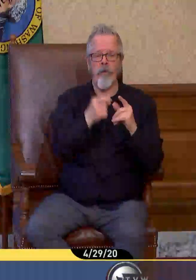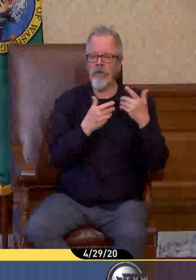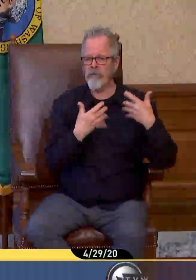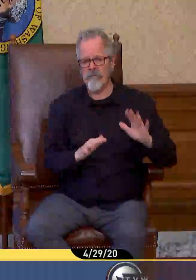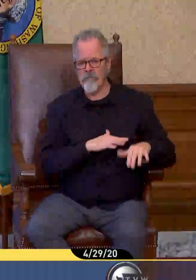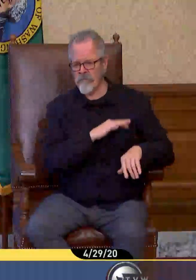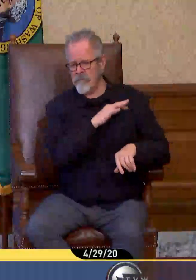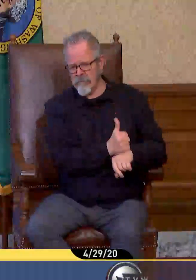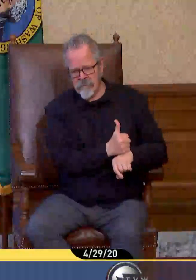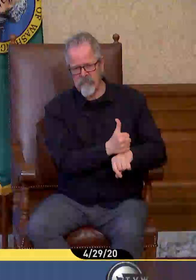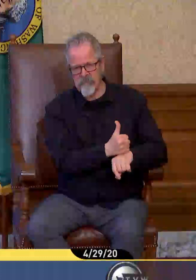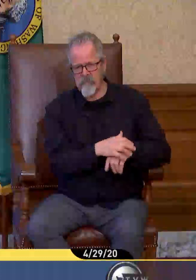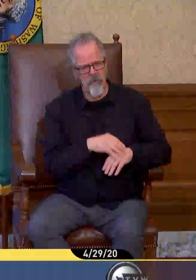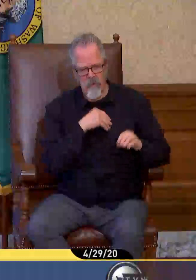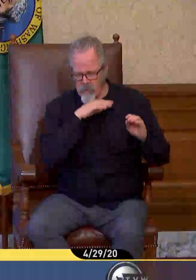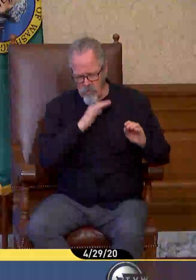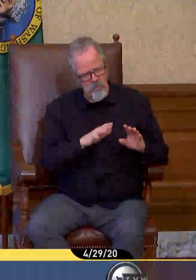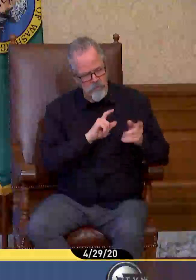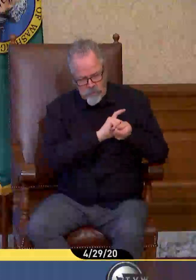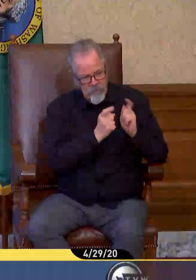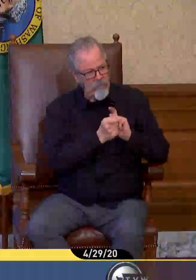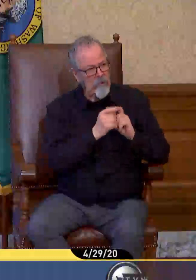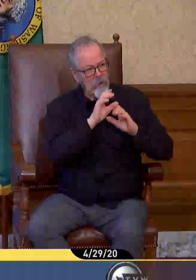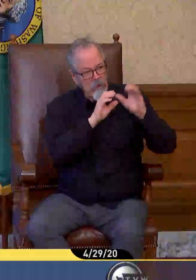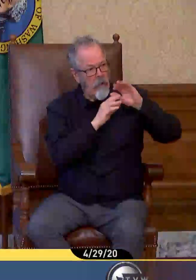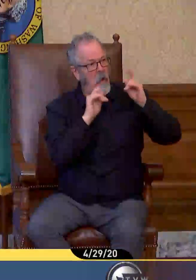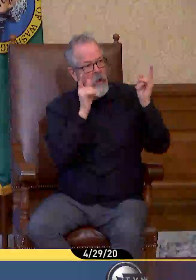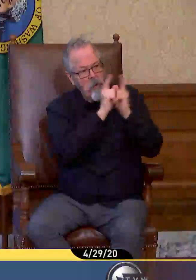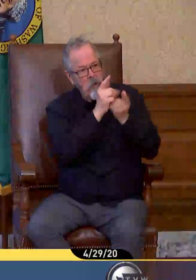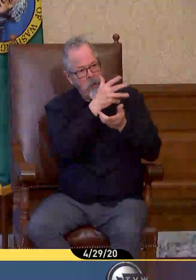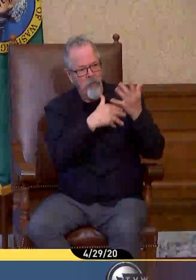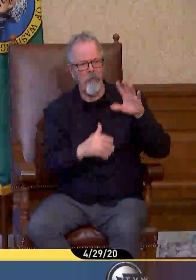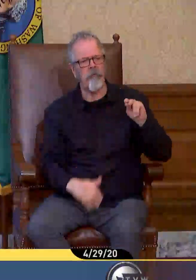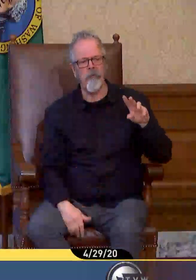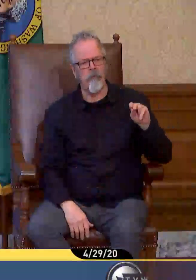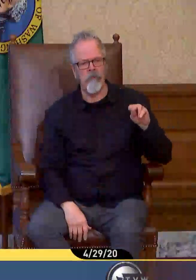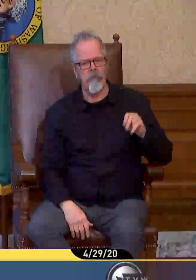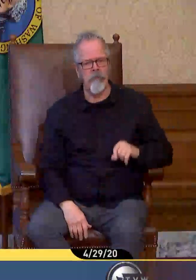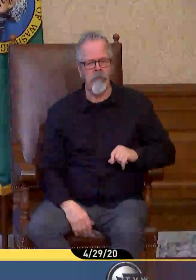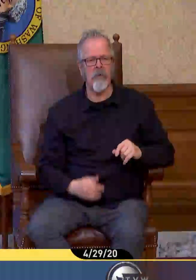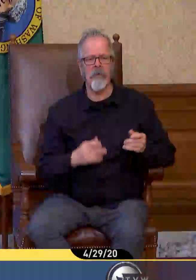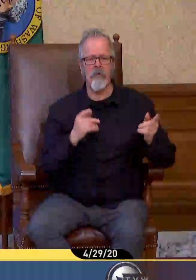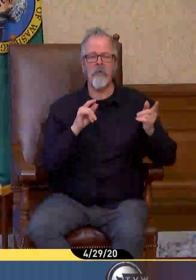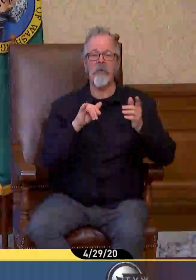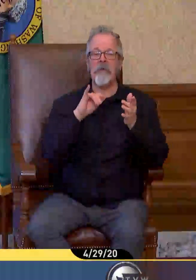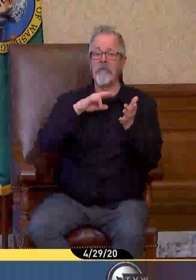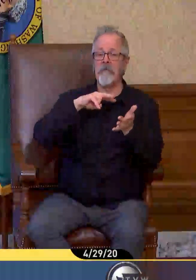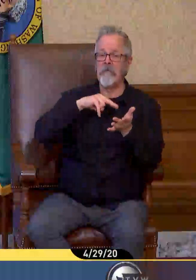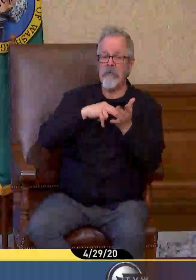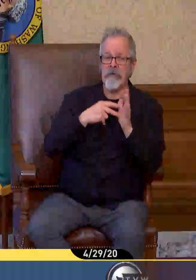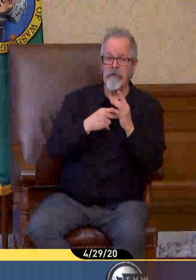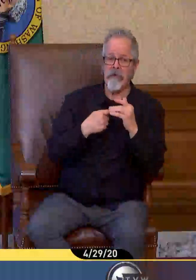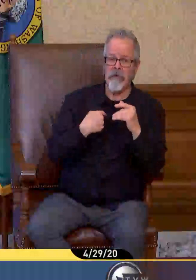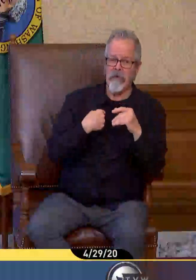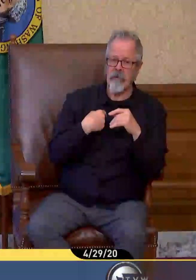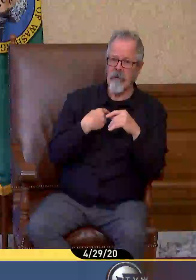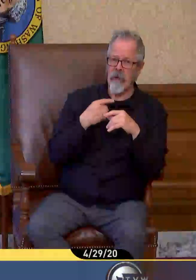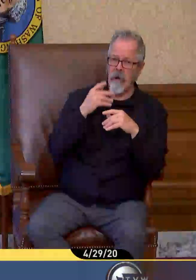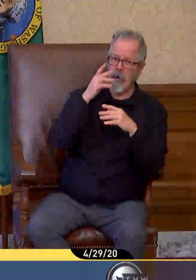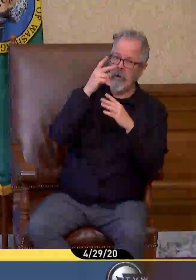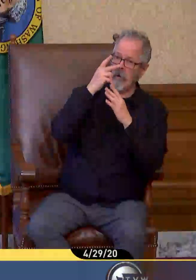well. And I don't anticipate the science is going to change on that. With this exception, I will say